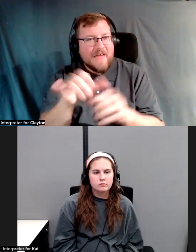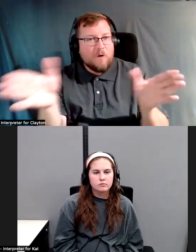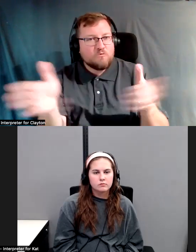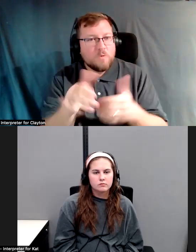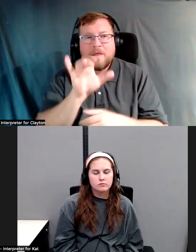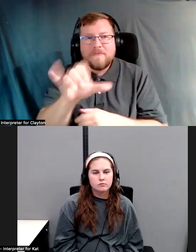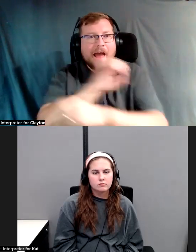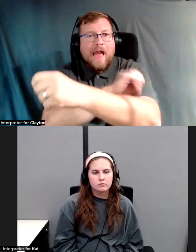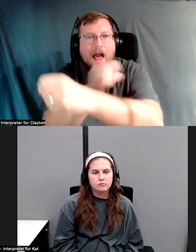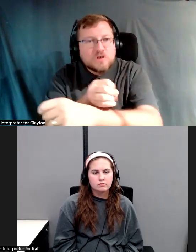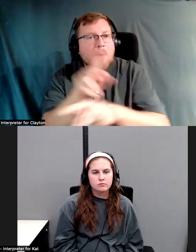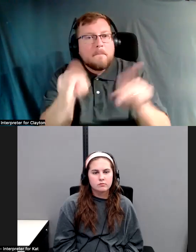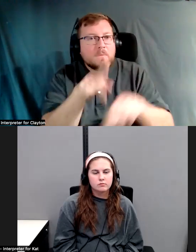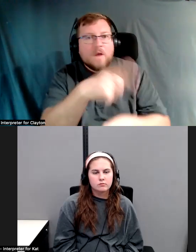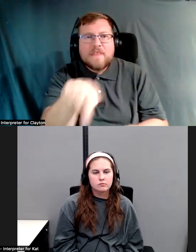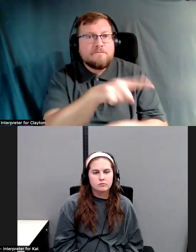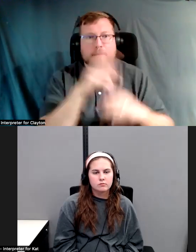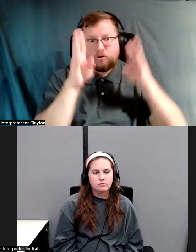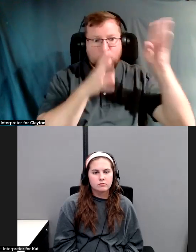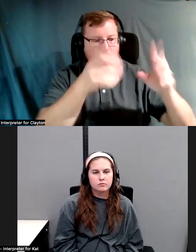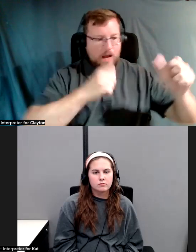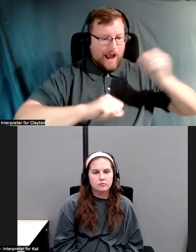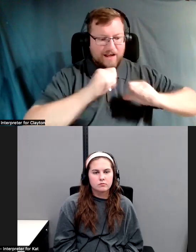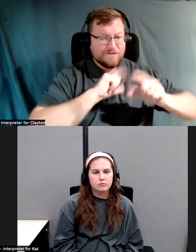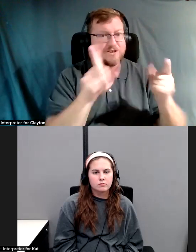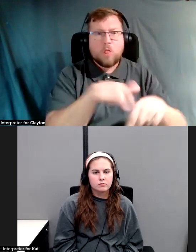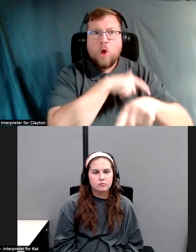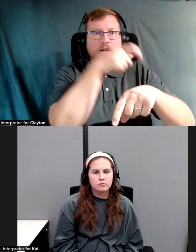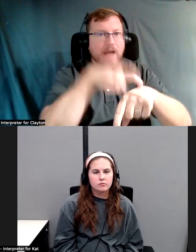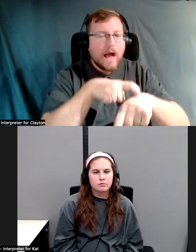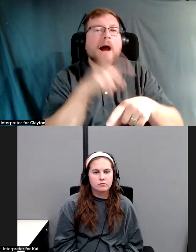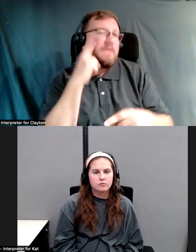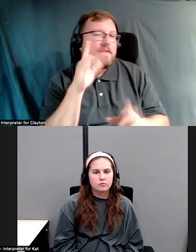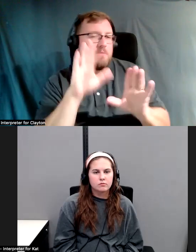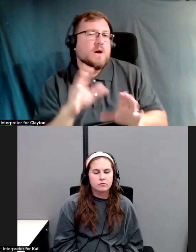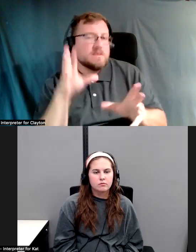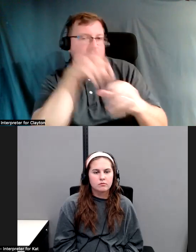people who can create and have been able to create for so long is amazing.